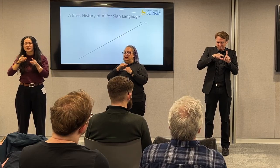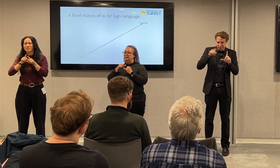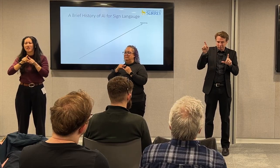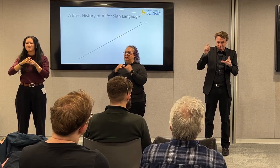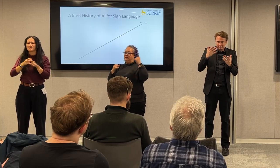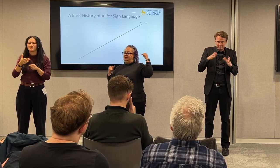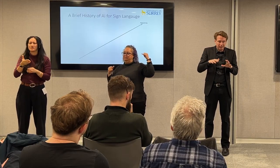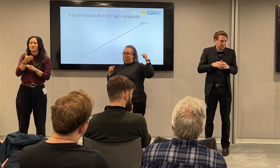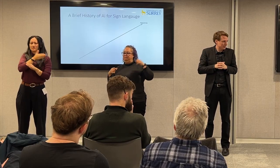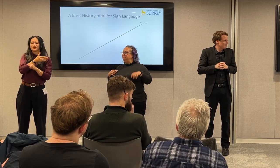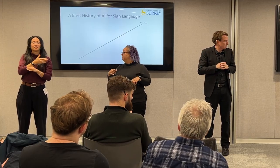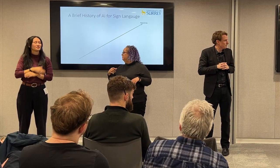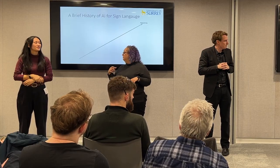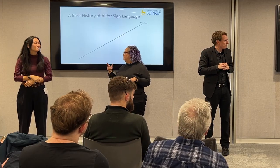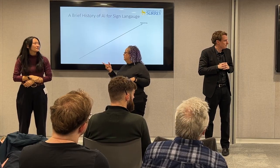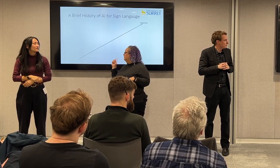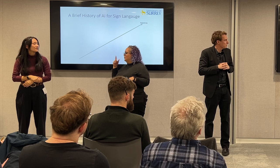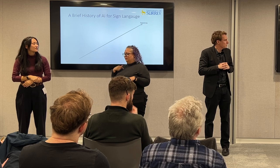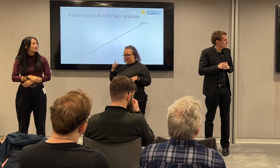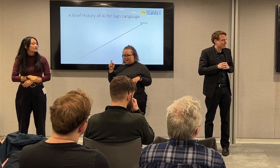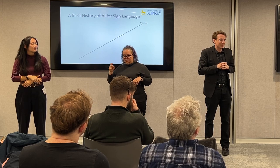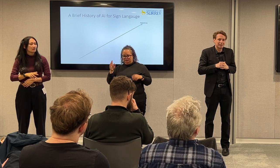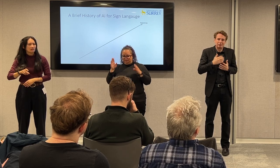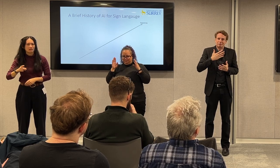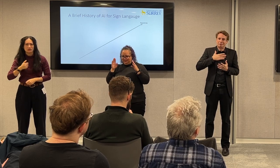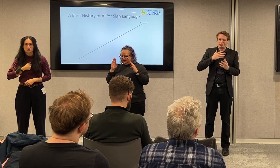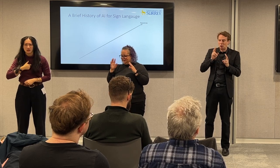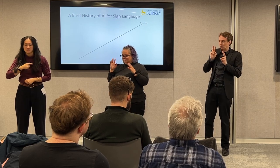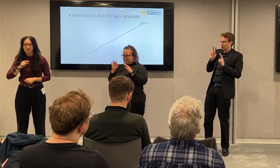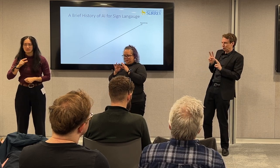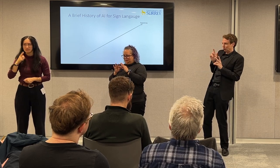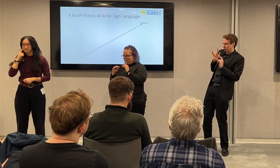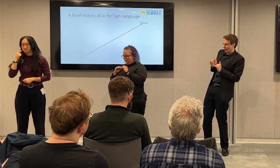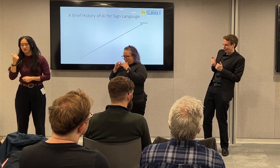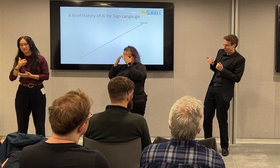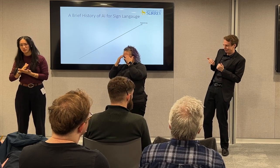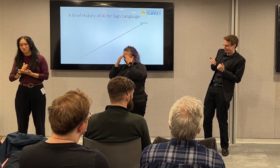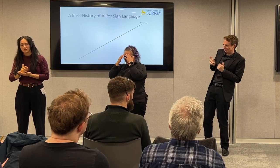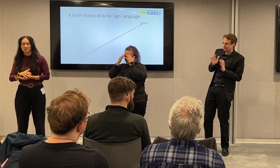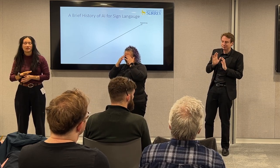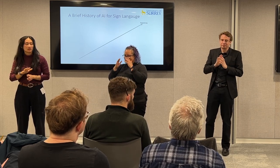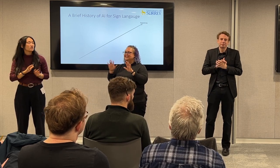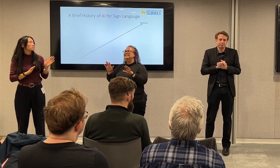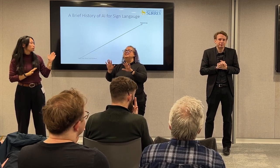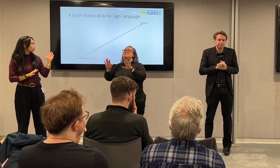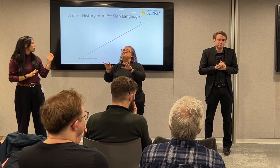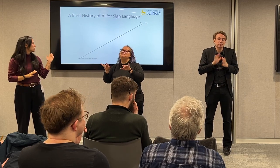Sorry, should be paying more attention to the interpreters. So a similar timeline